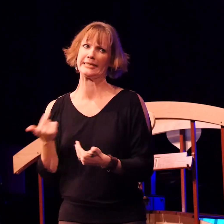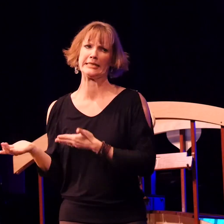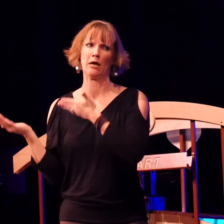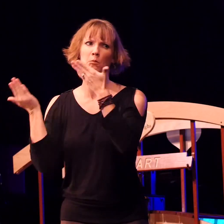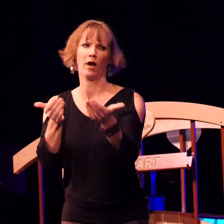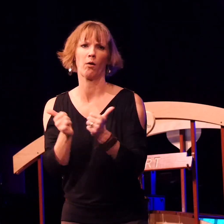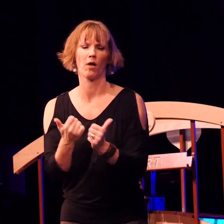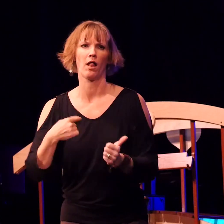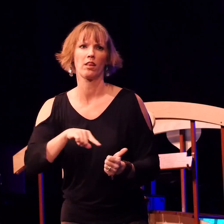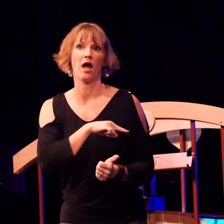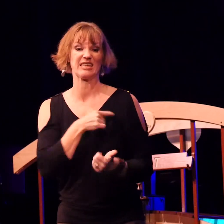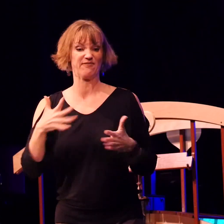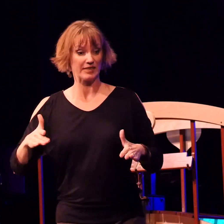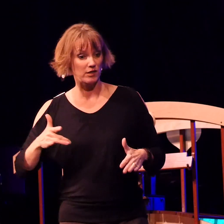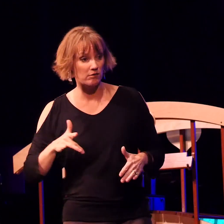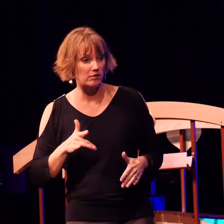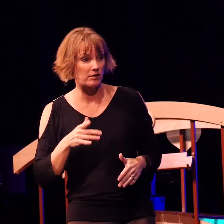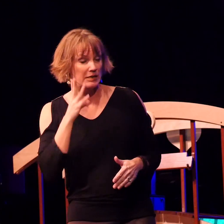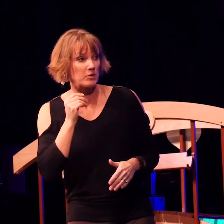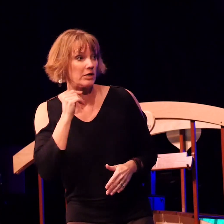mean, having felt pain,